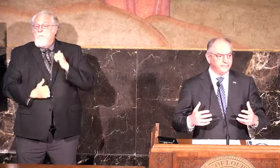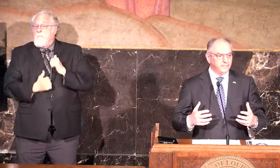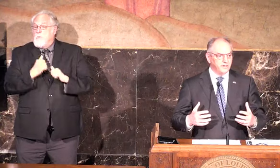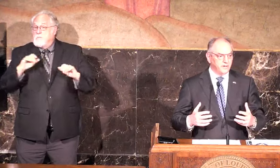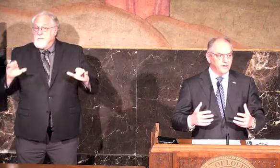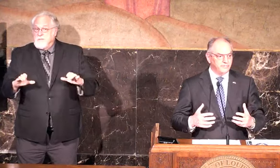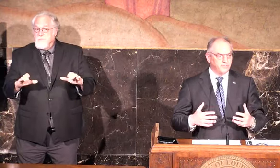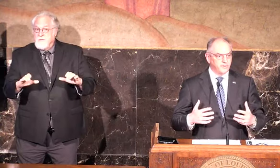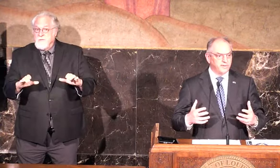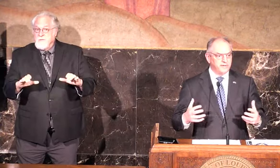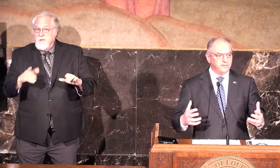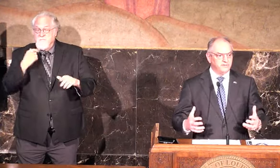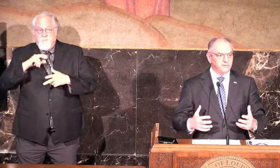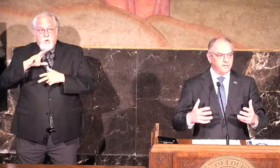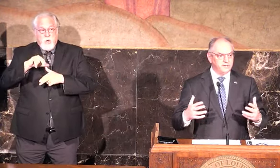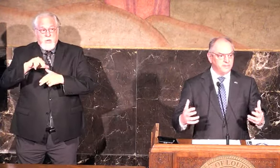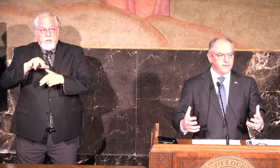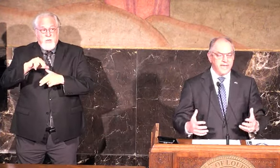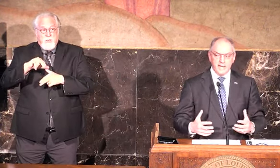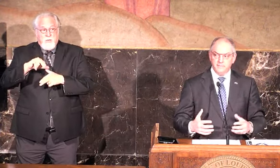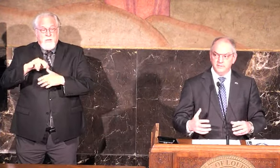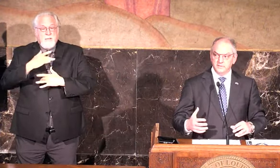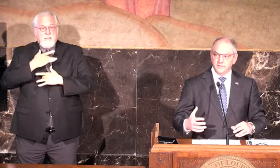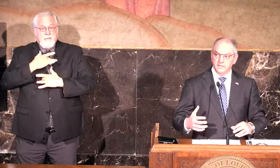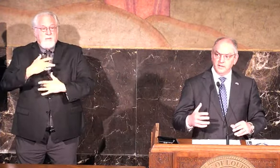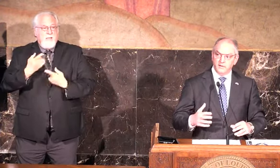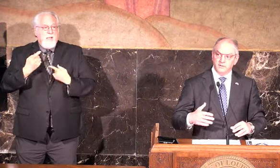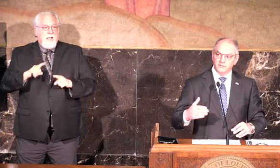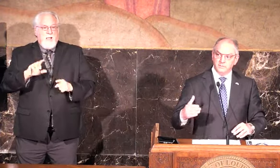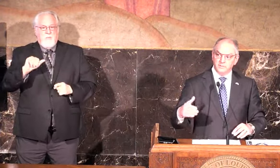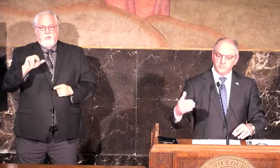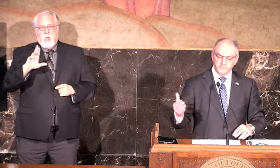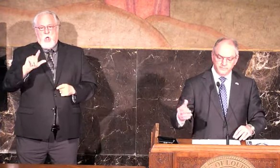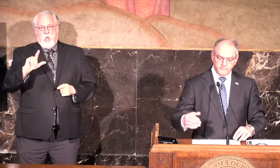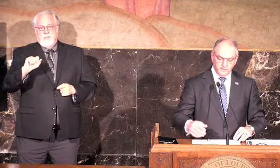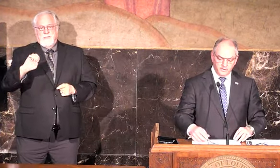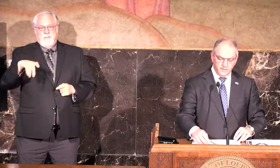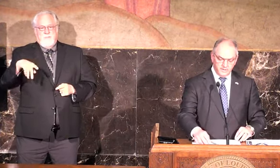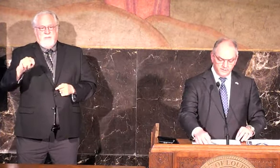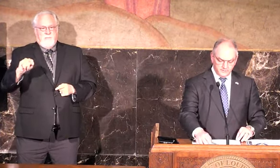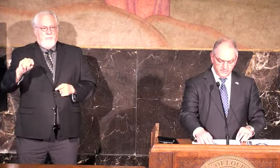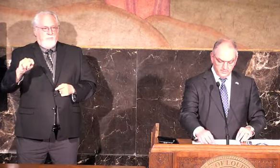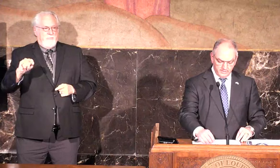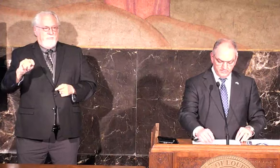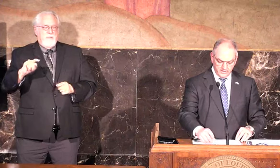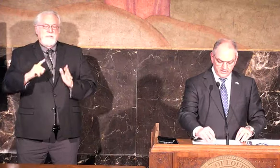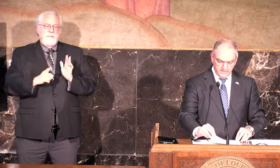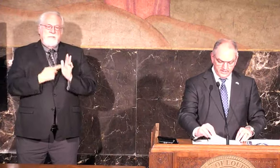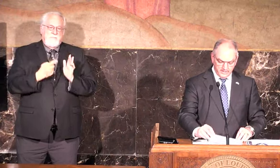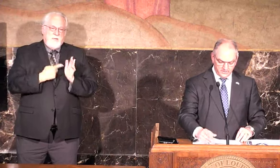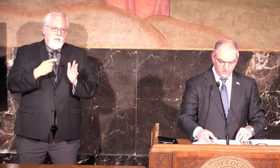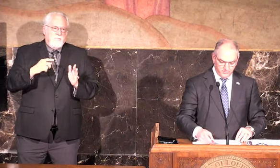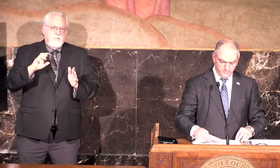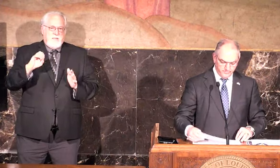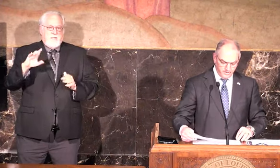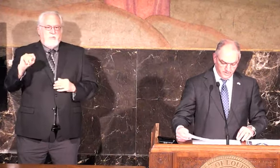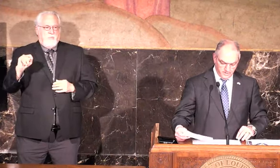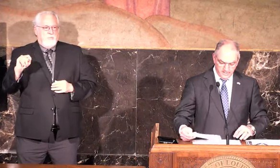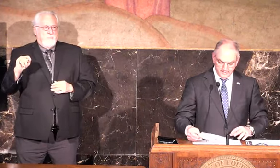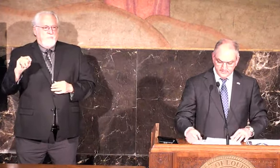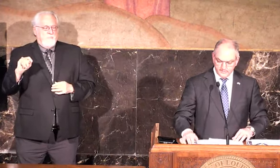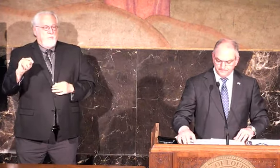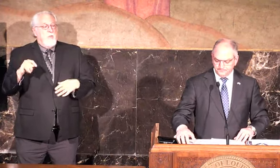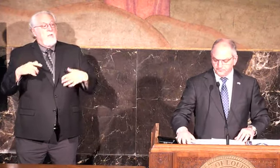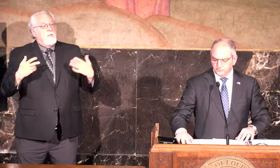activity from hurricane season typically happens in the August, September, and sometimes even in October.